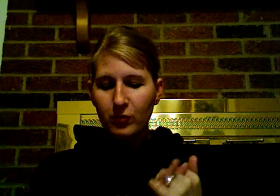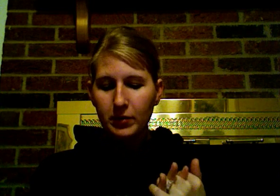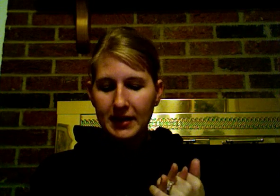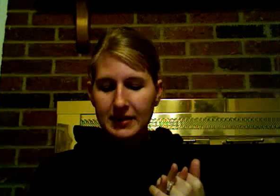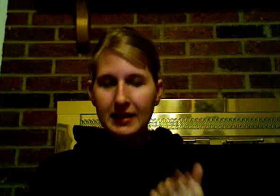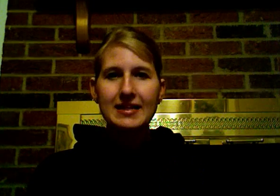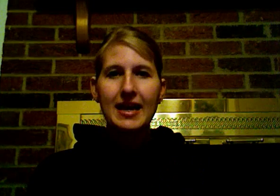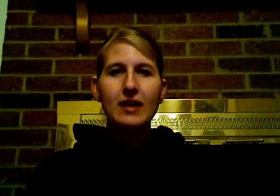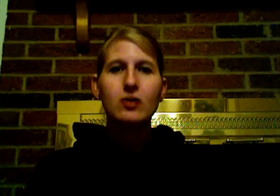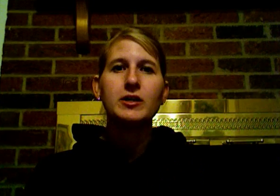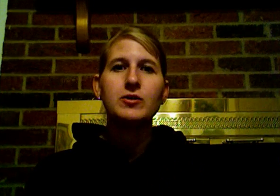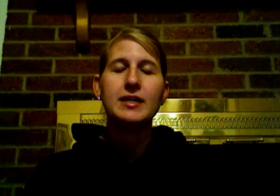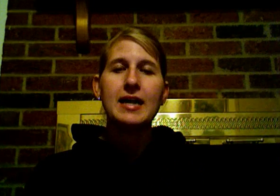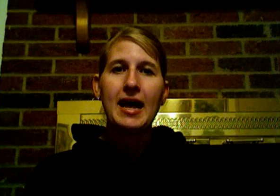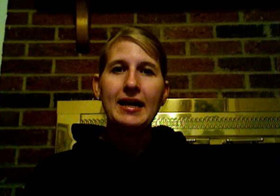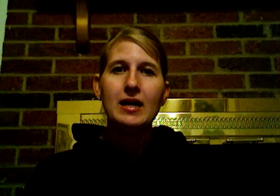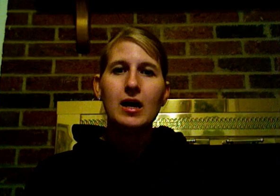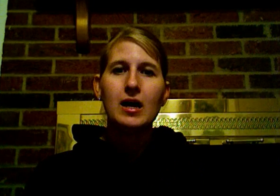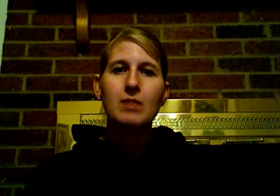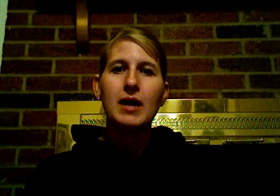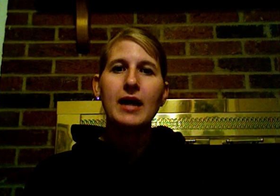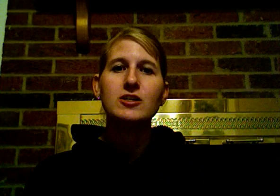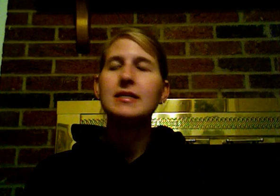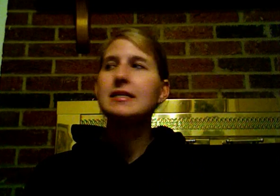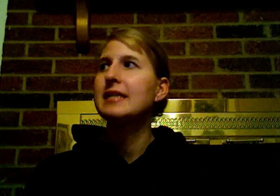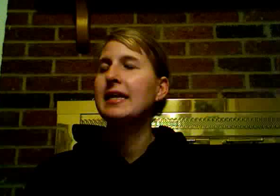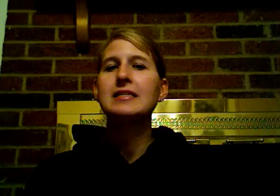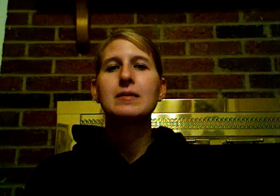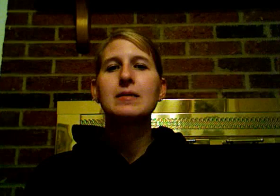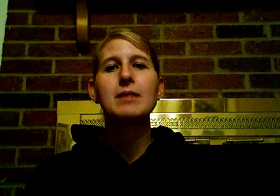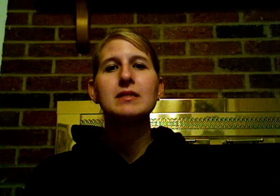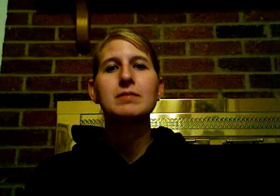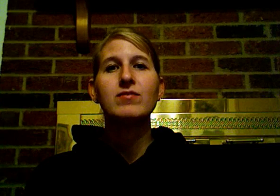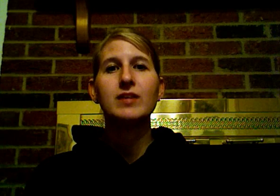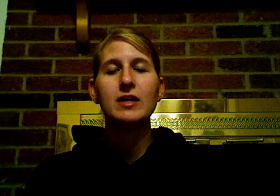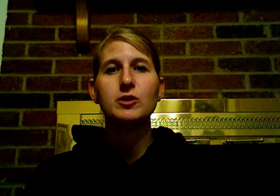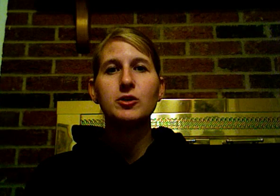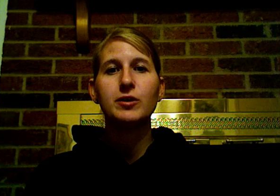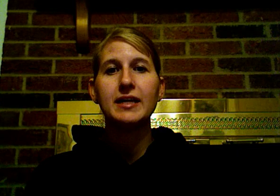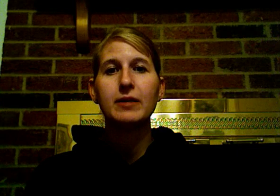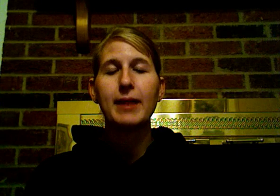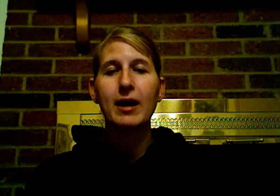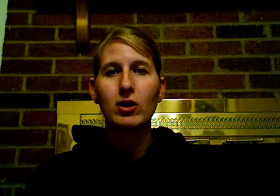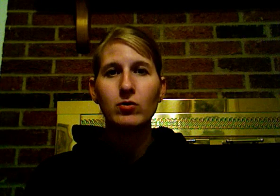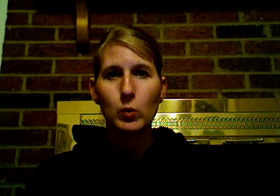Before we get to the last category in Unit 9, I just want to say that sometimes in my videos you're going to hear background